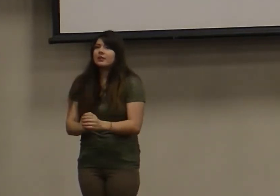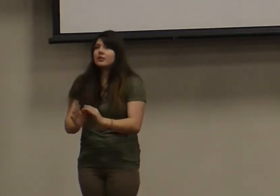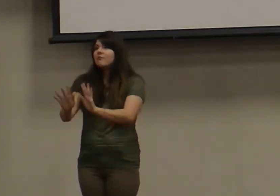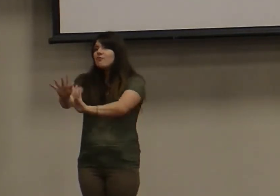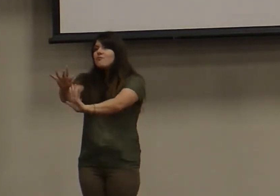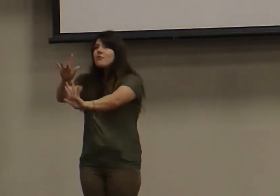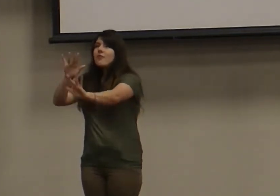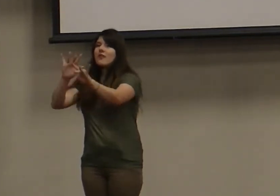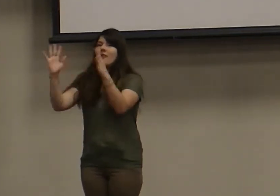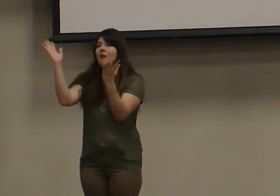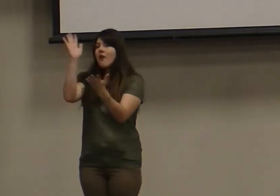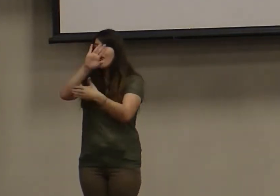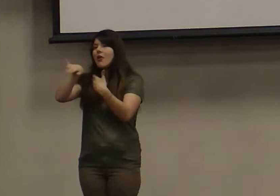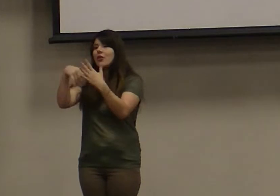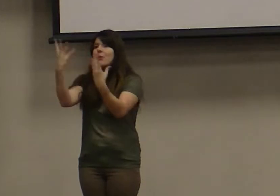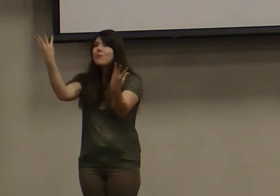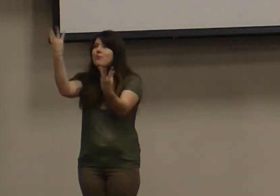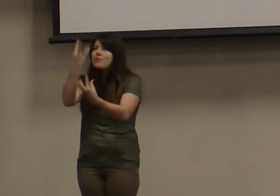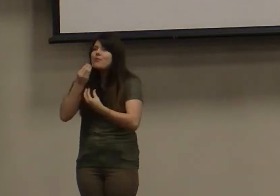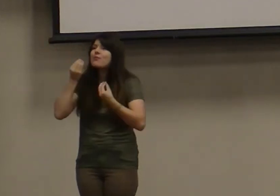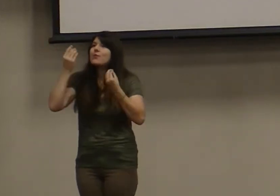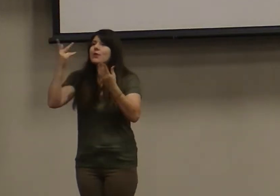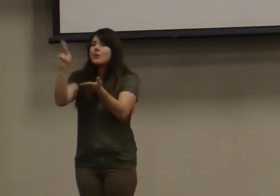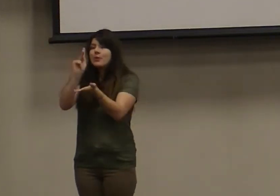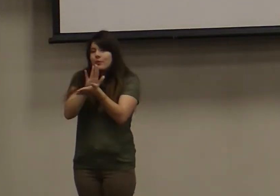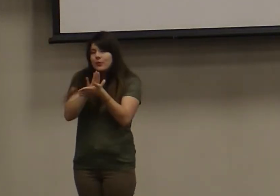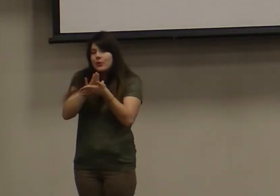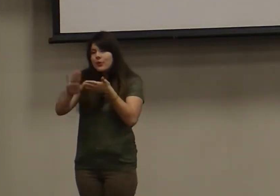of the beauty and all the purity and all the hope